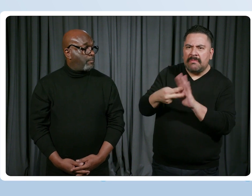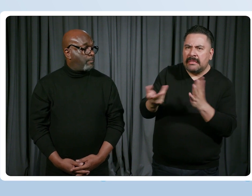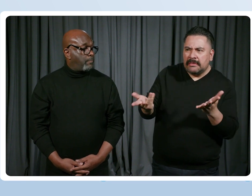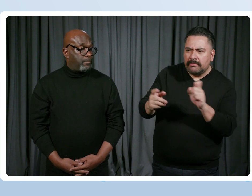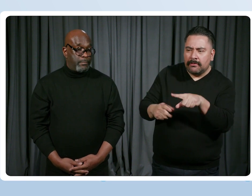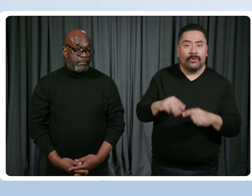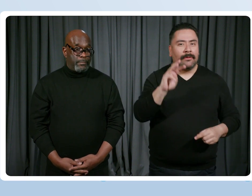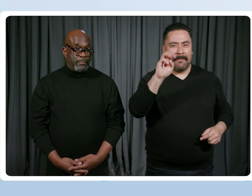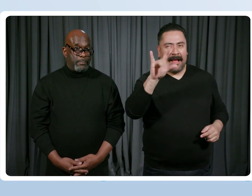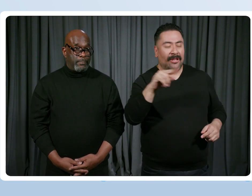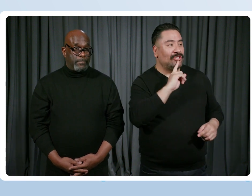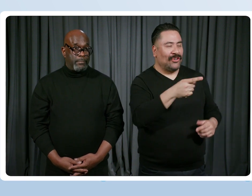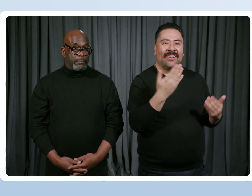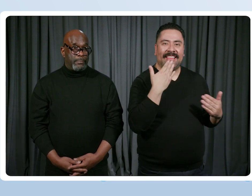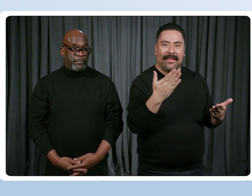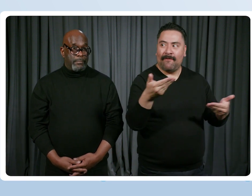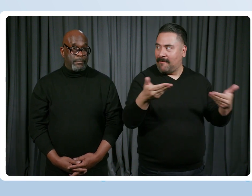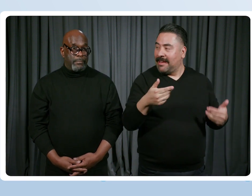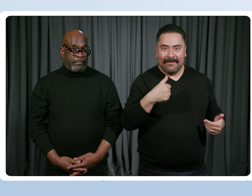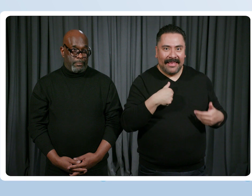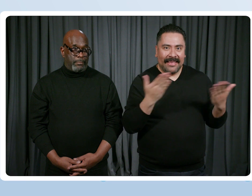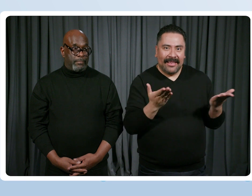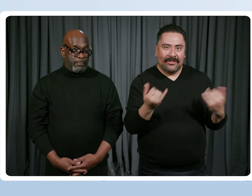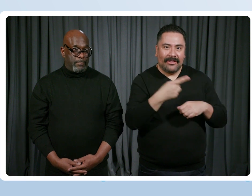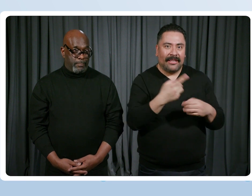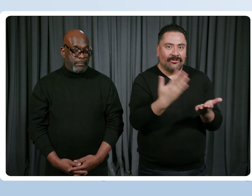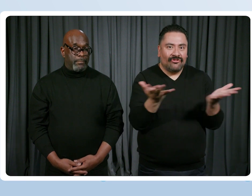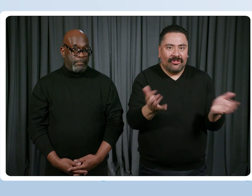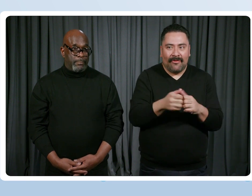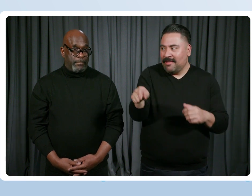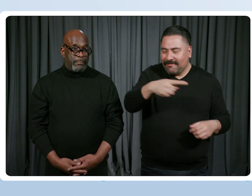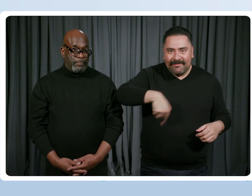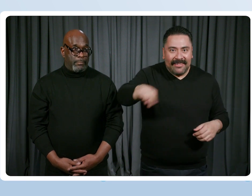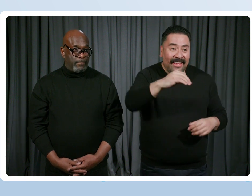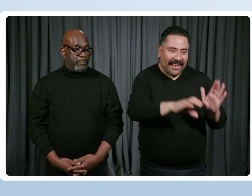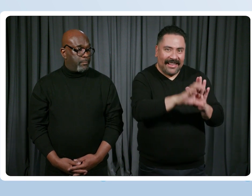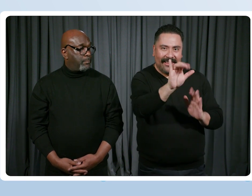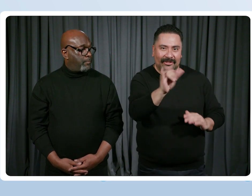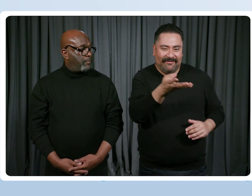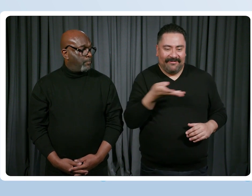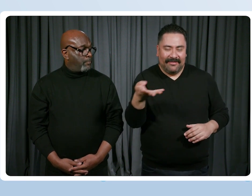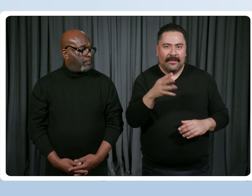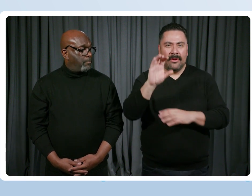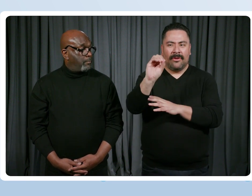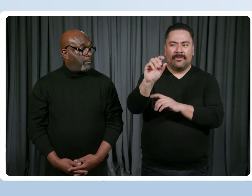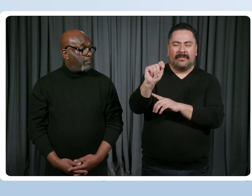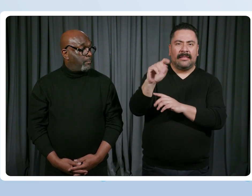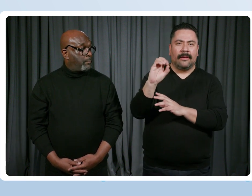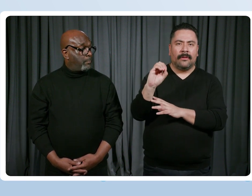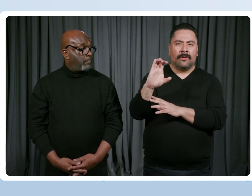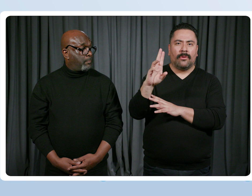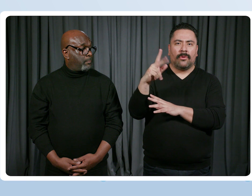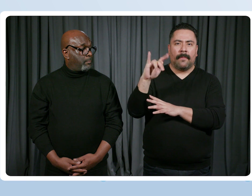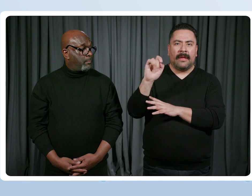is? Sure. Well, first, thanks for inviting me here today to talk with you and Claire as well. So occupational therapy